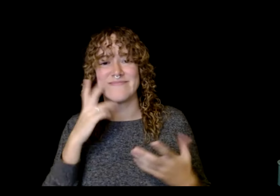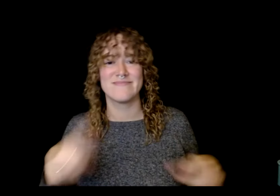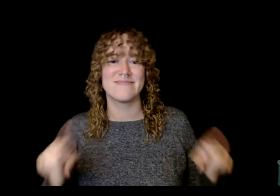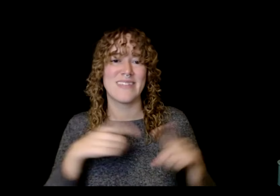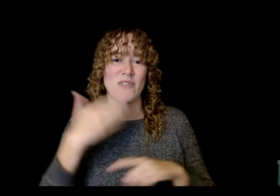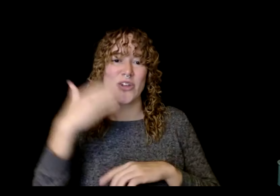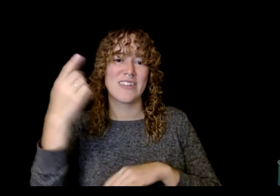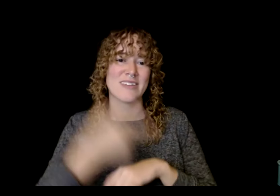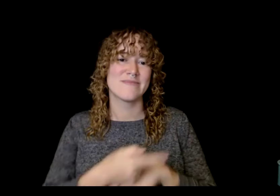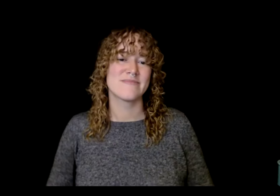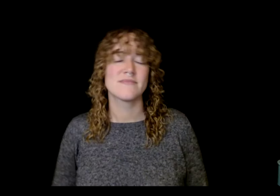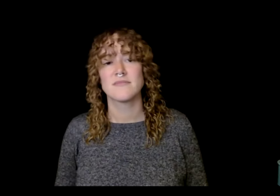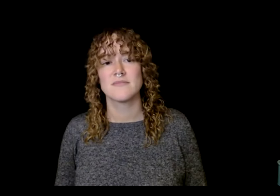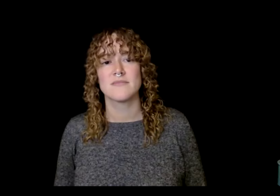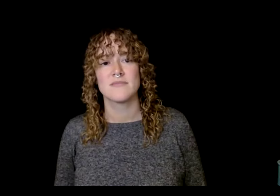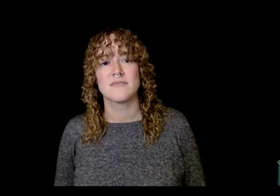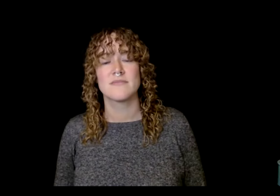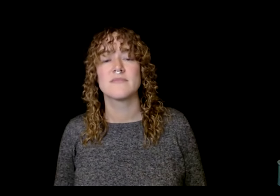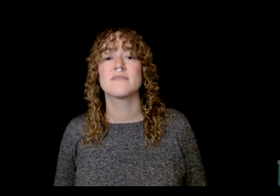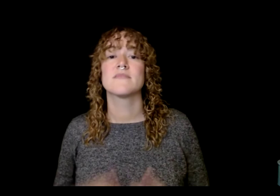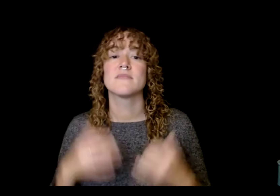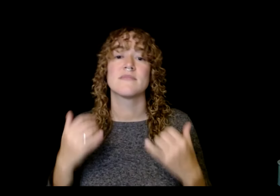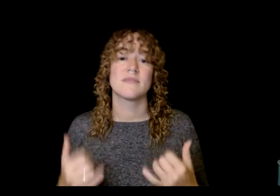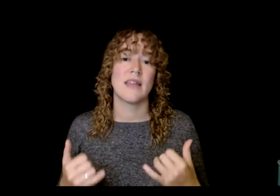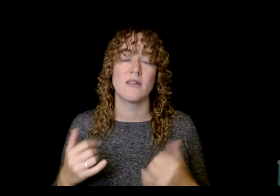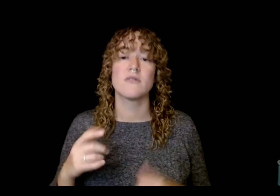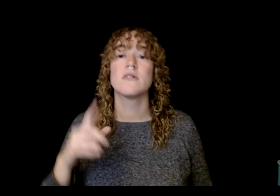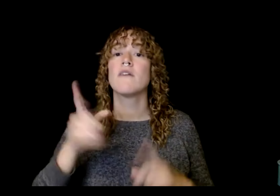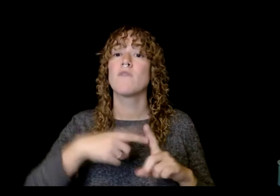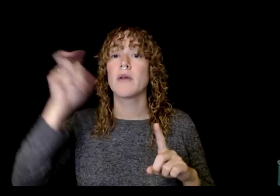Yeah. And we have from our government relations team,